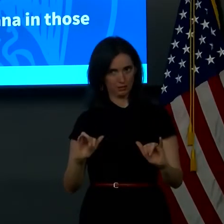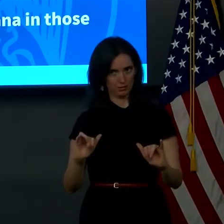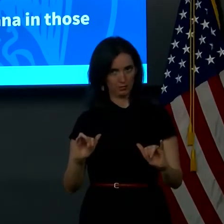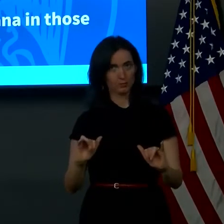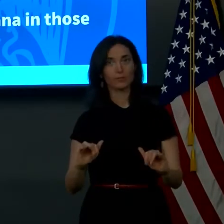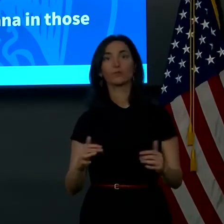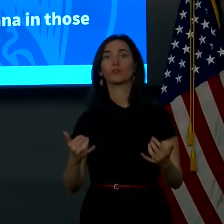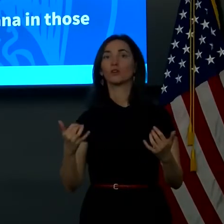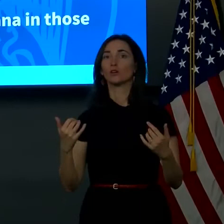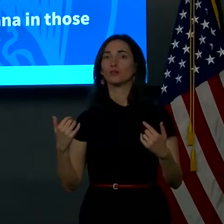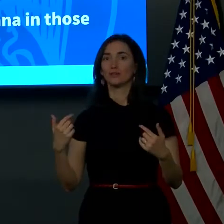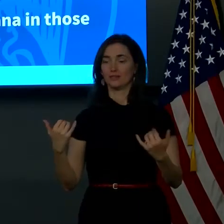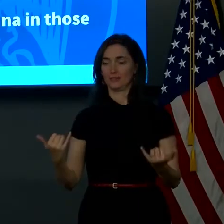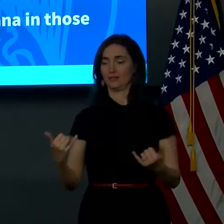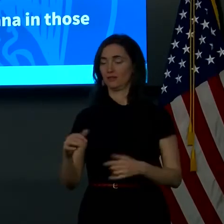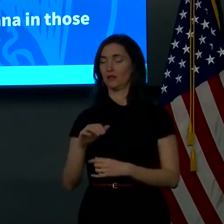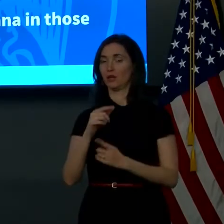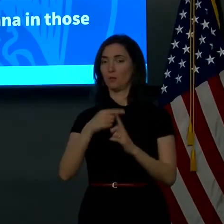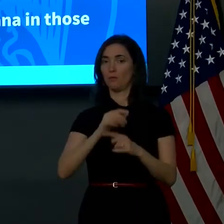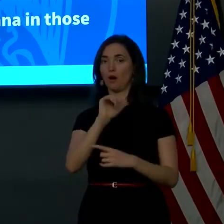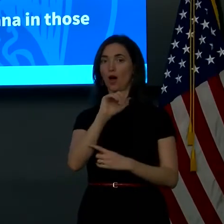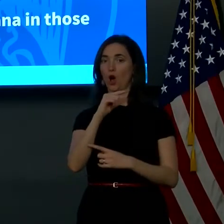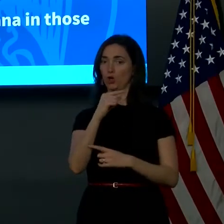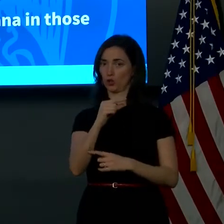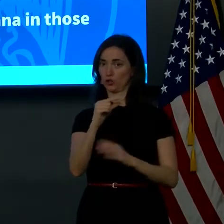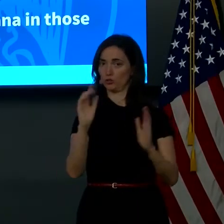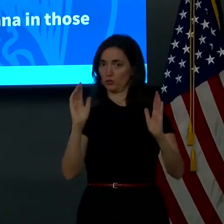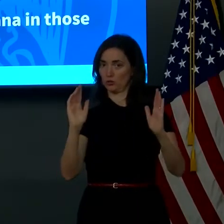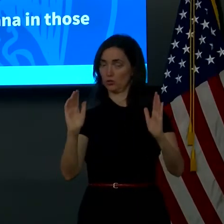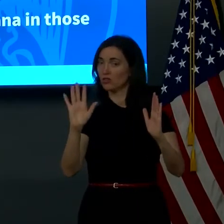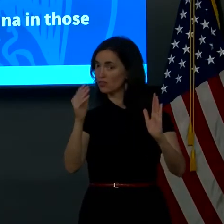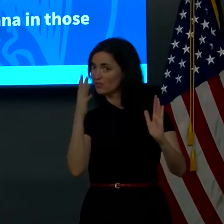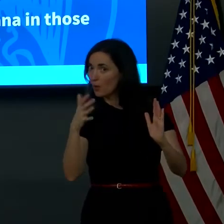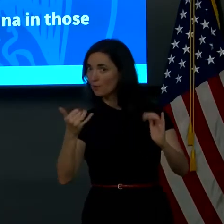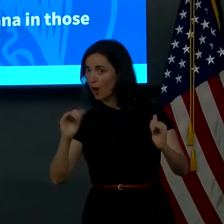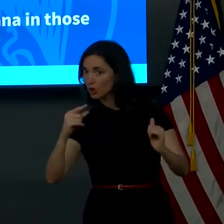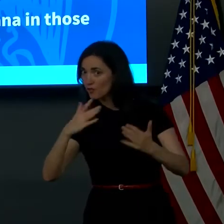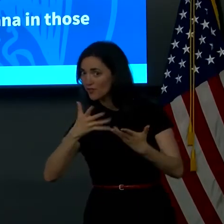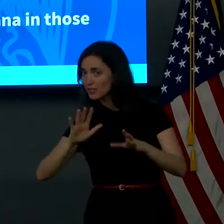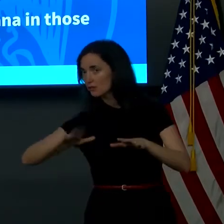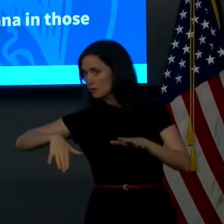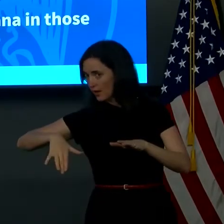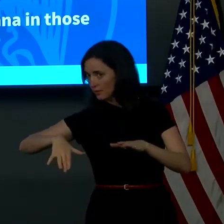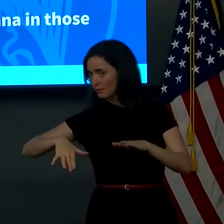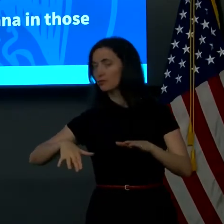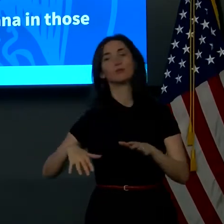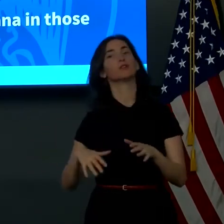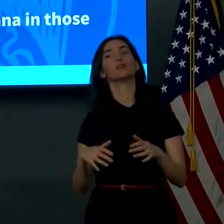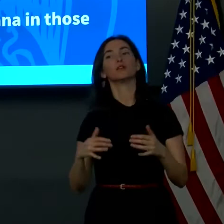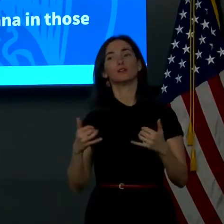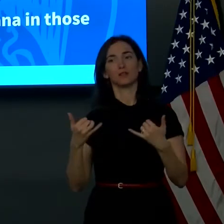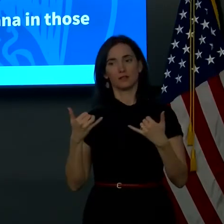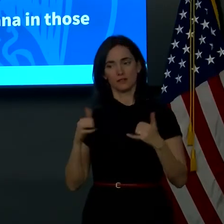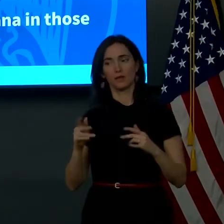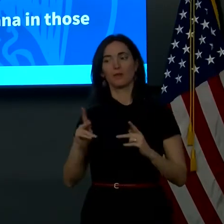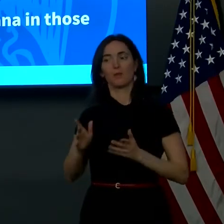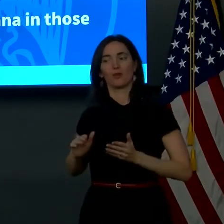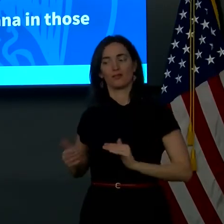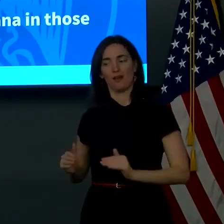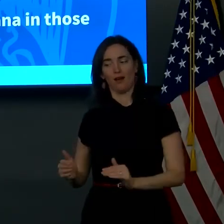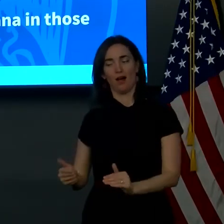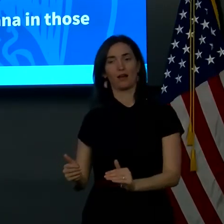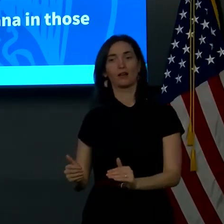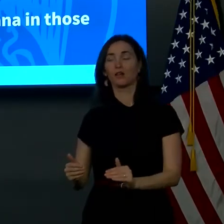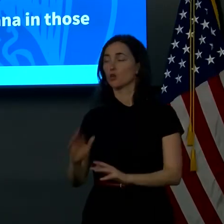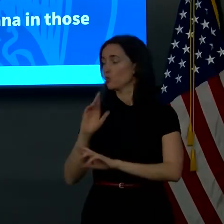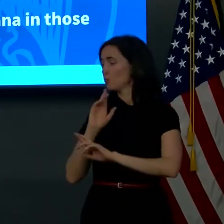to date in the month of August, understanding that August isn't over, and there are a lot of deaths that have already happened in August that we